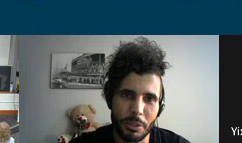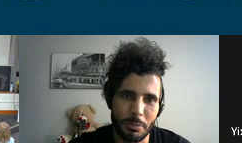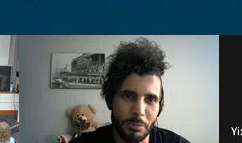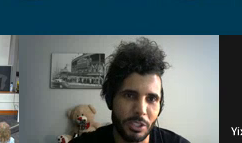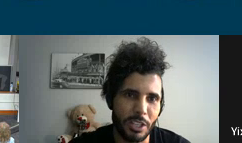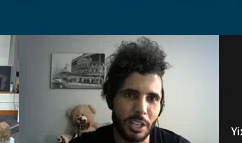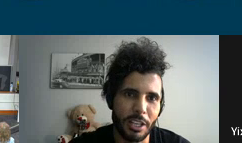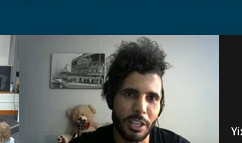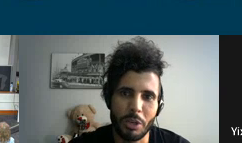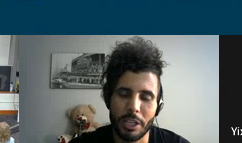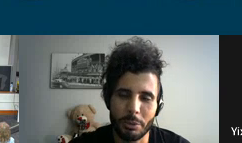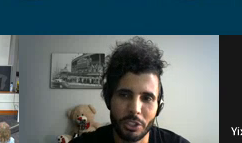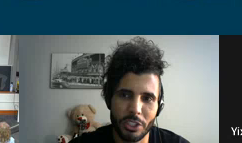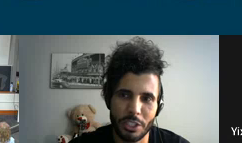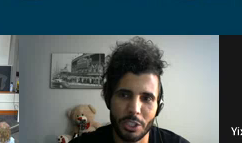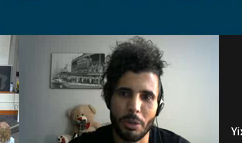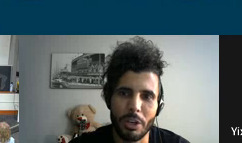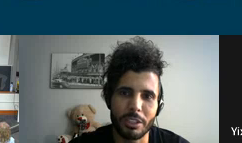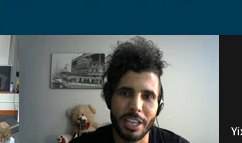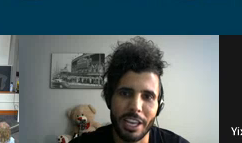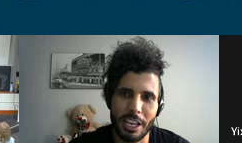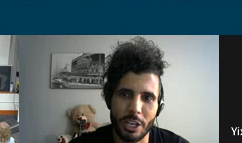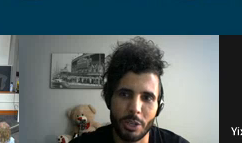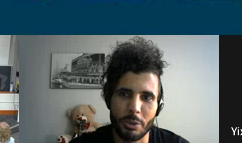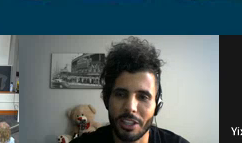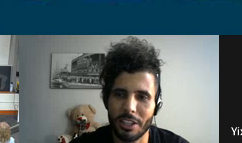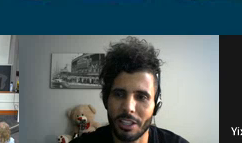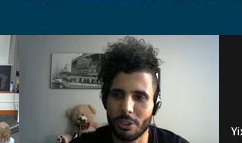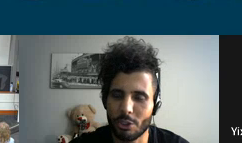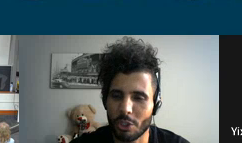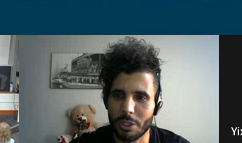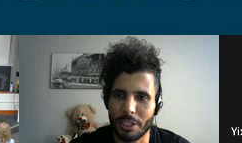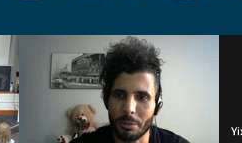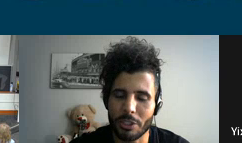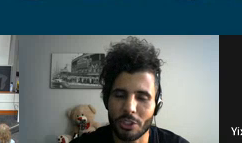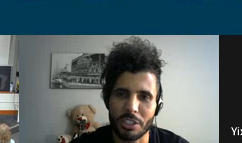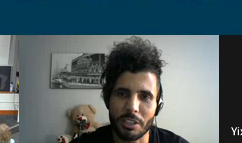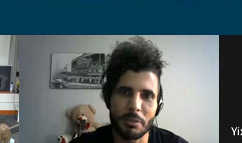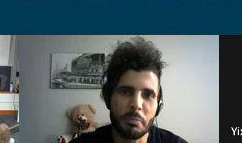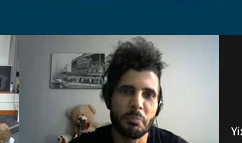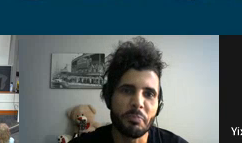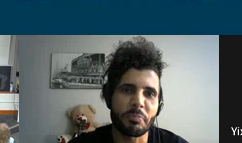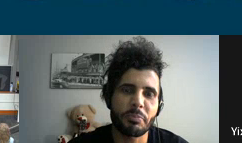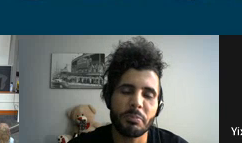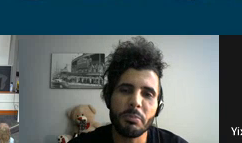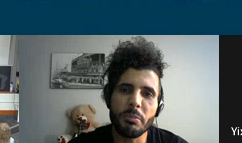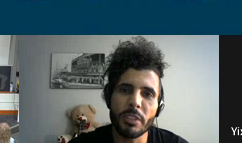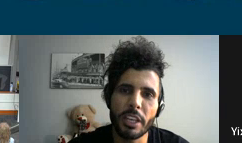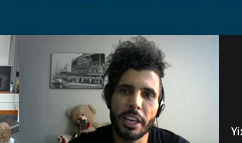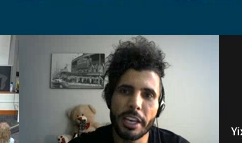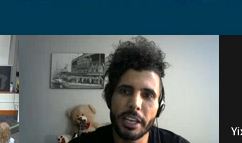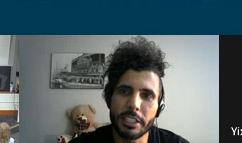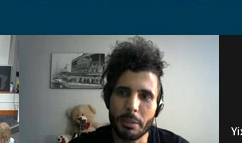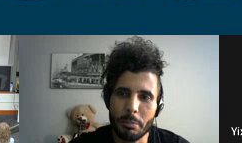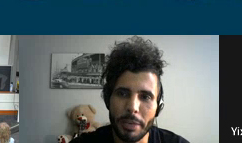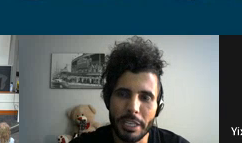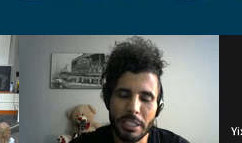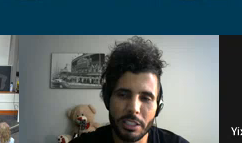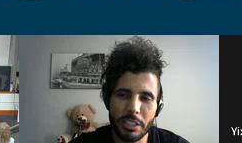for Sadat Tuahar, which is a small town that I'll show you like pictures of. And basically